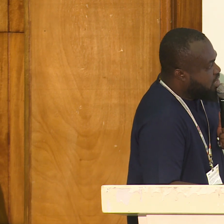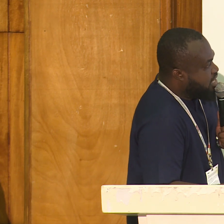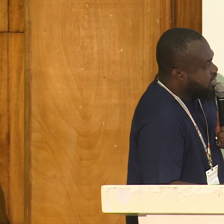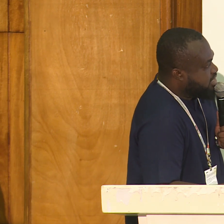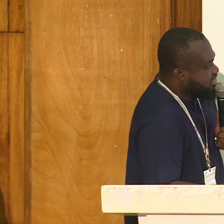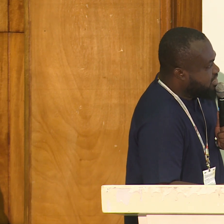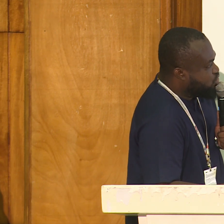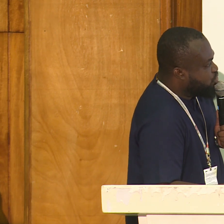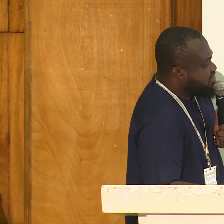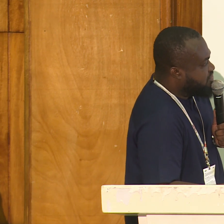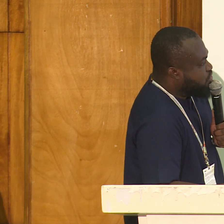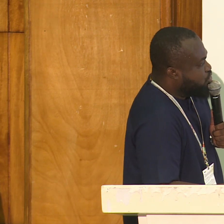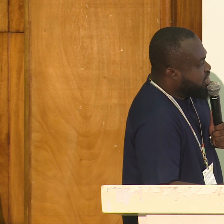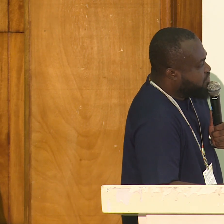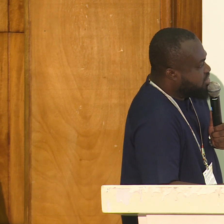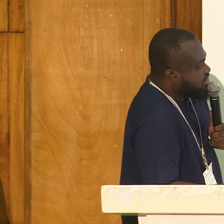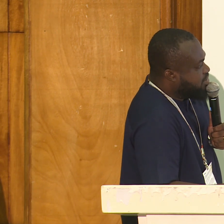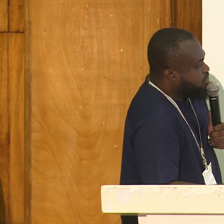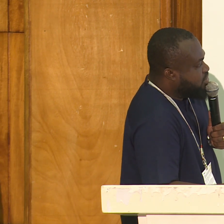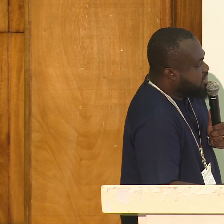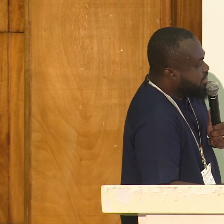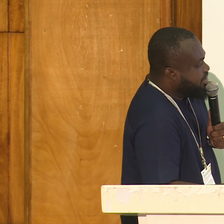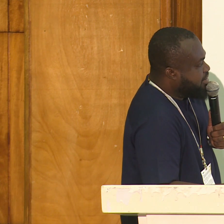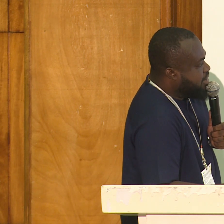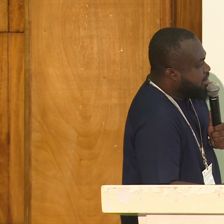well. The 16 to 24, you had